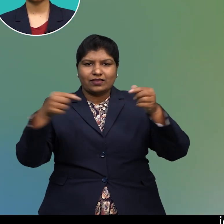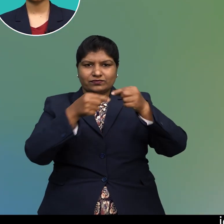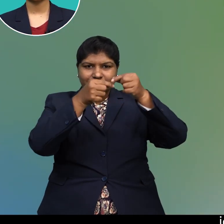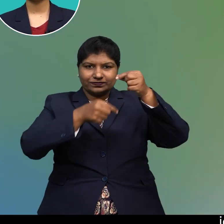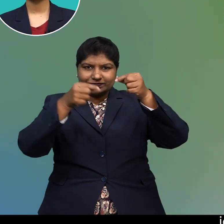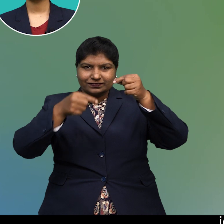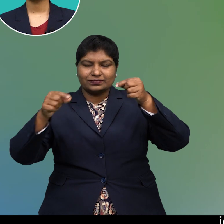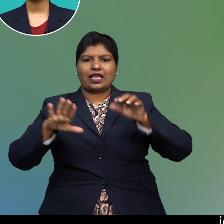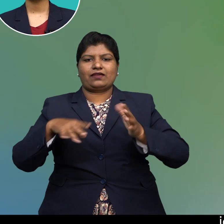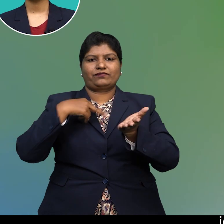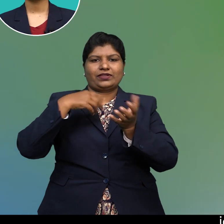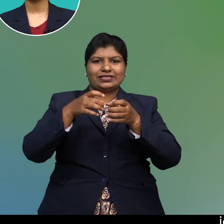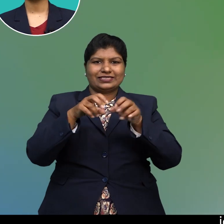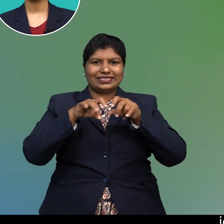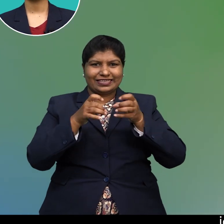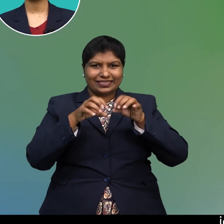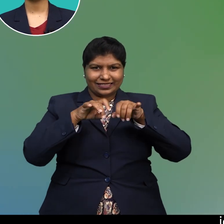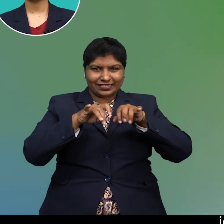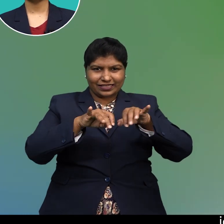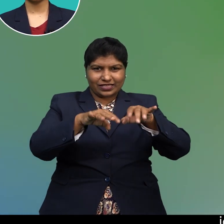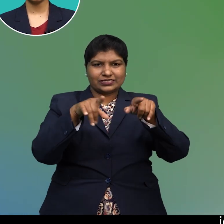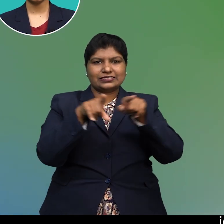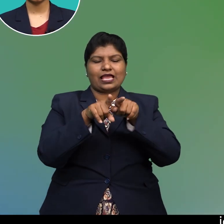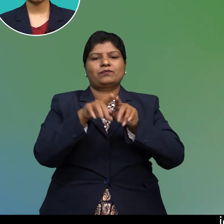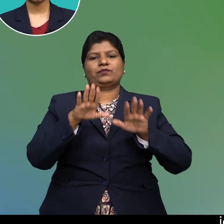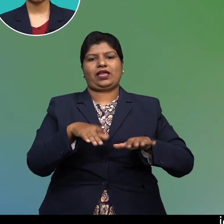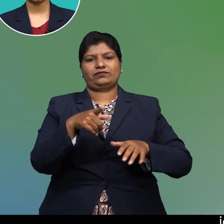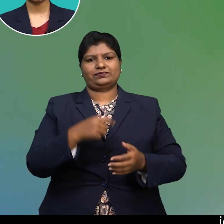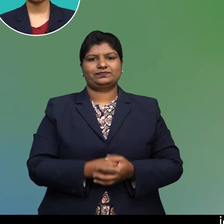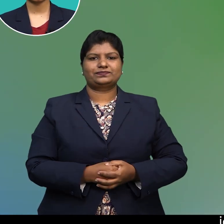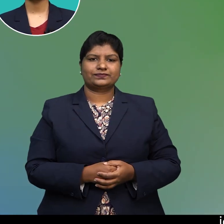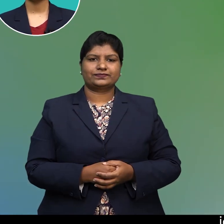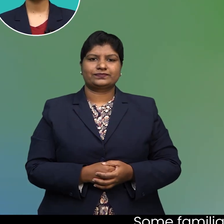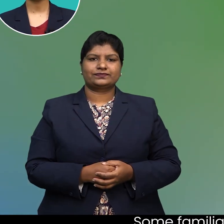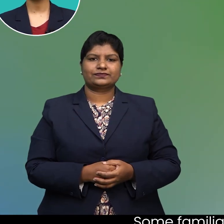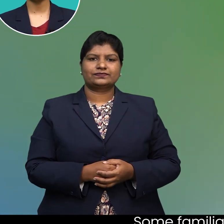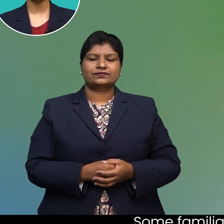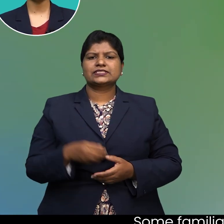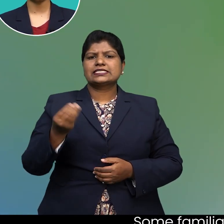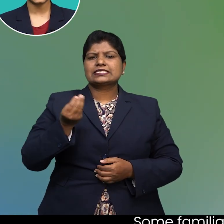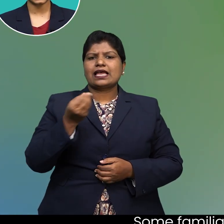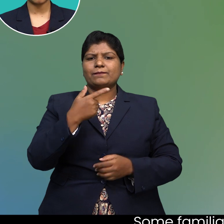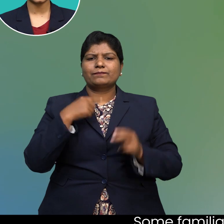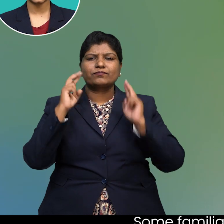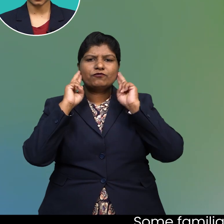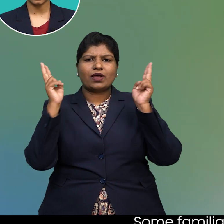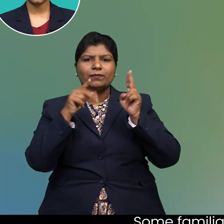coelom which is covered on either side by a mesodermal layer.